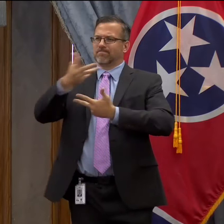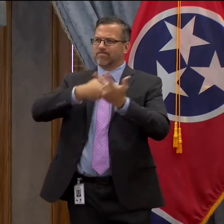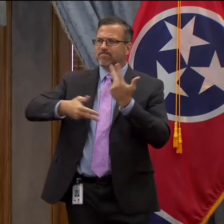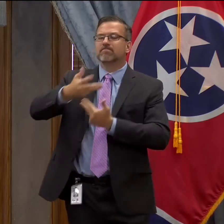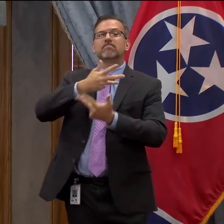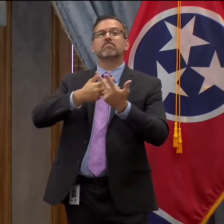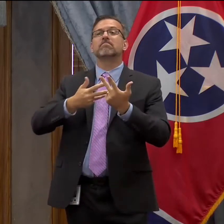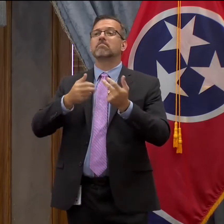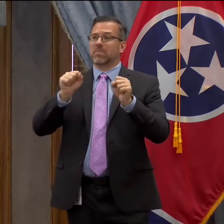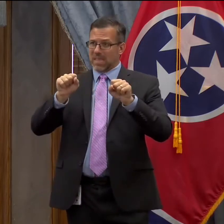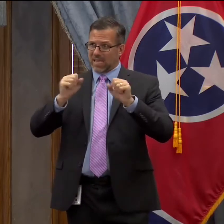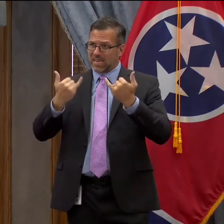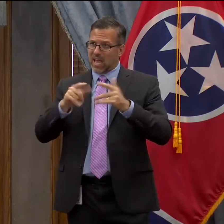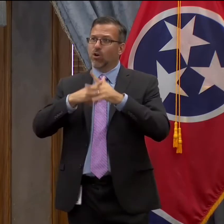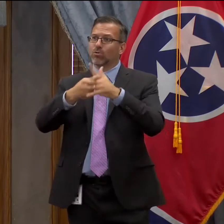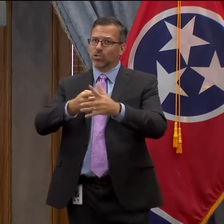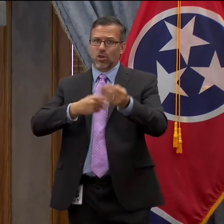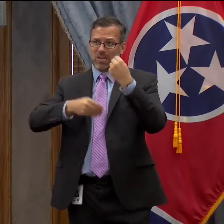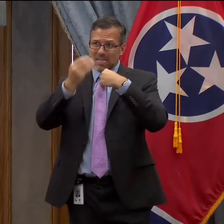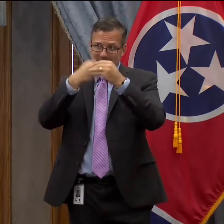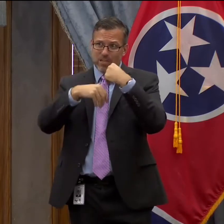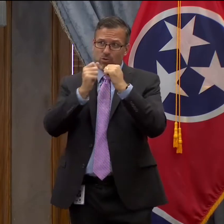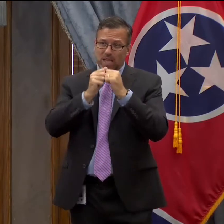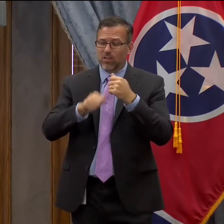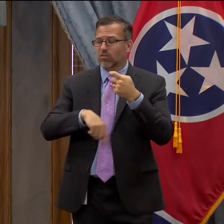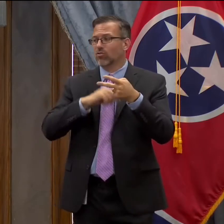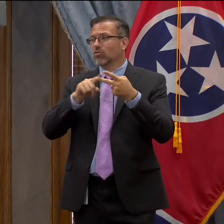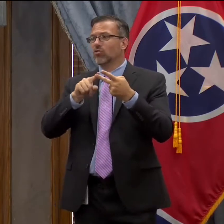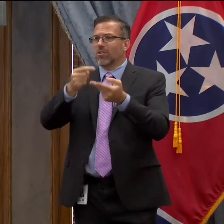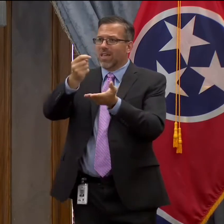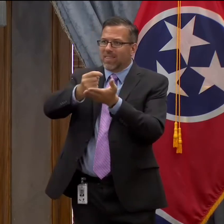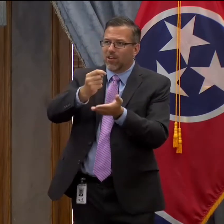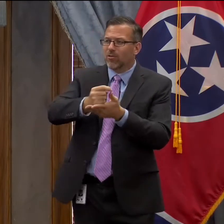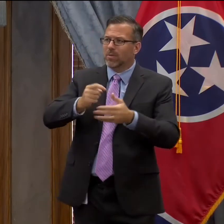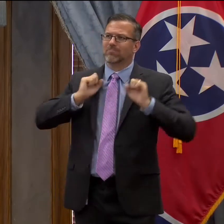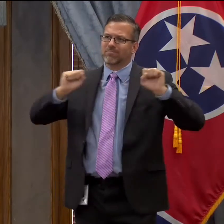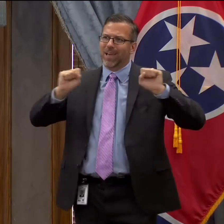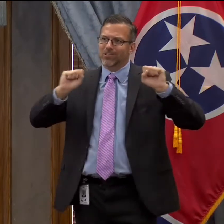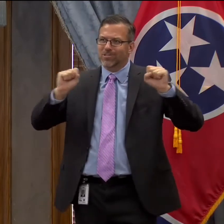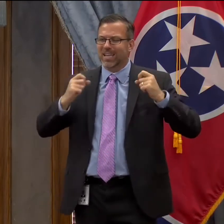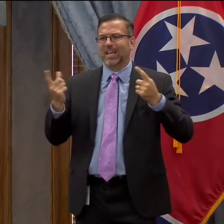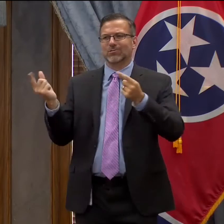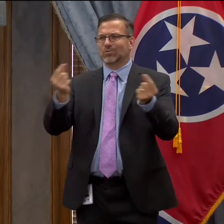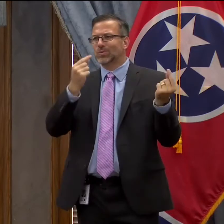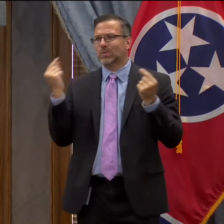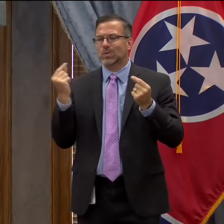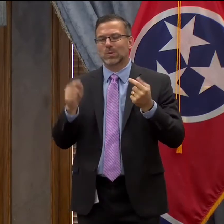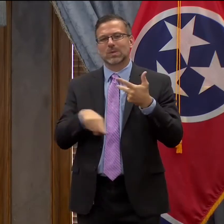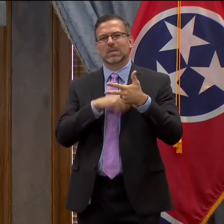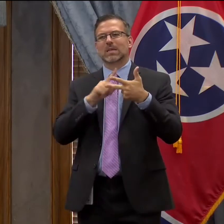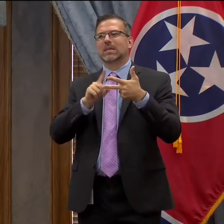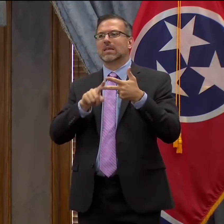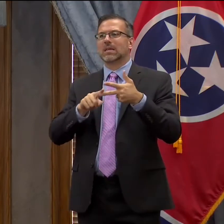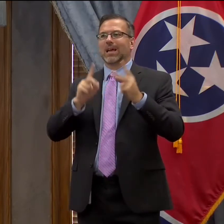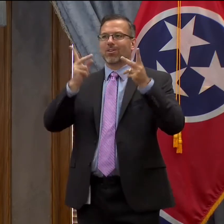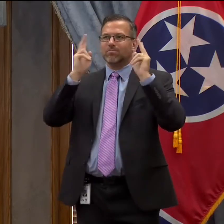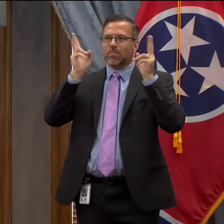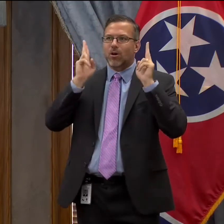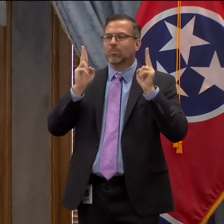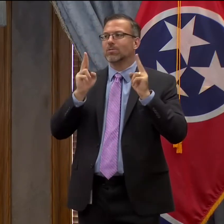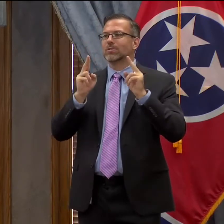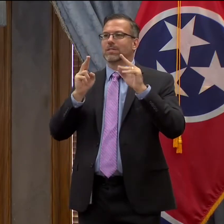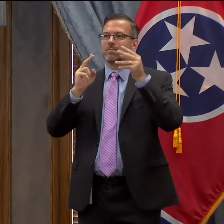communal dining, therapeutic and social activities, and visits by non-healthcare personnel like barbers and